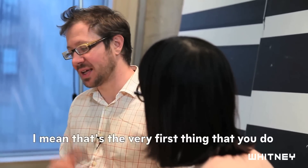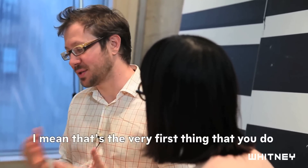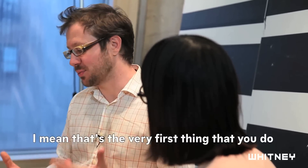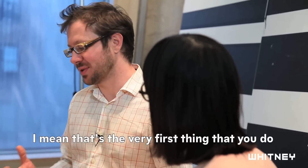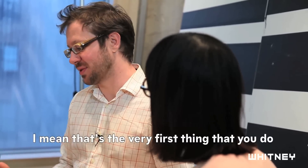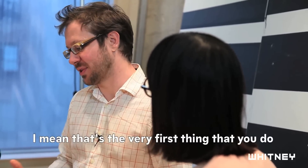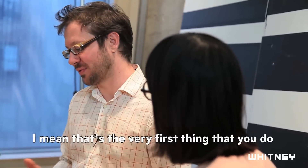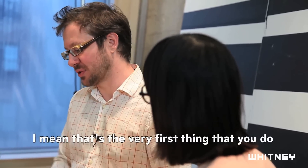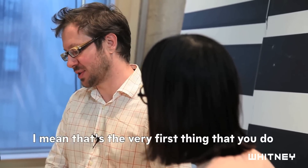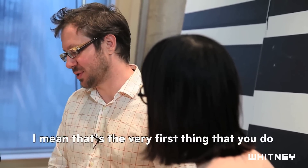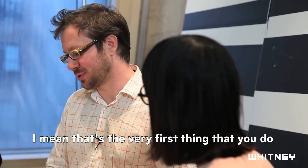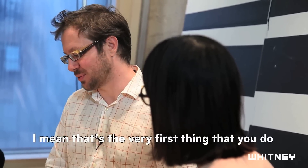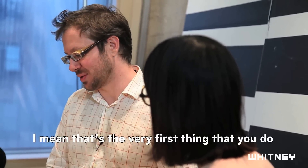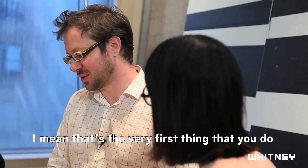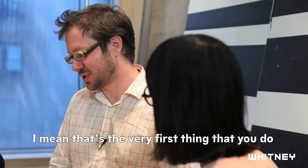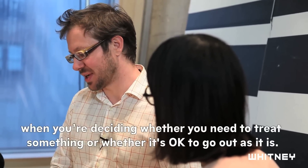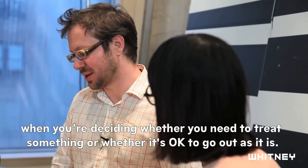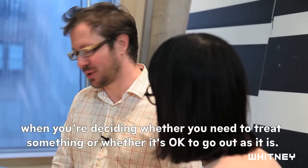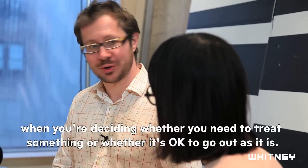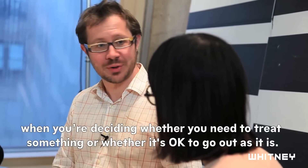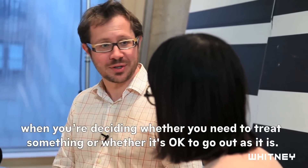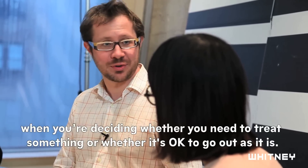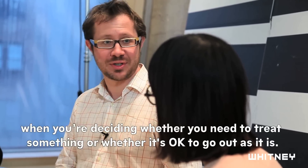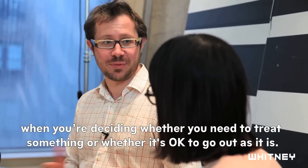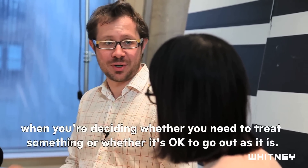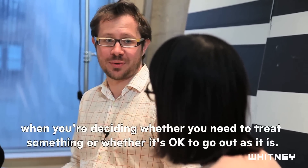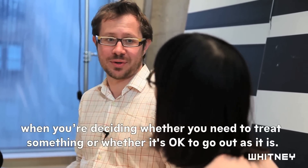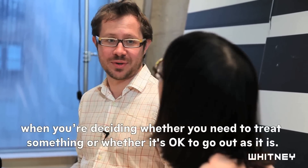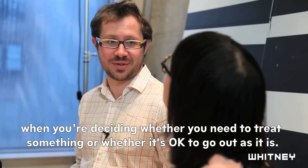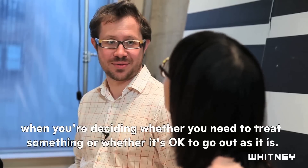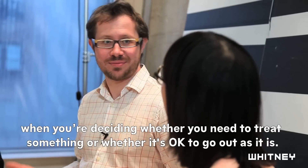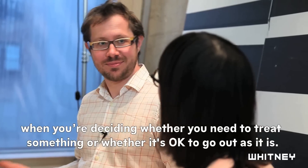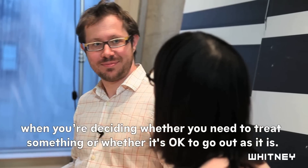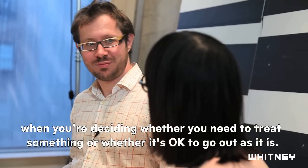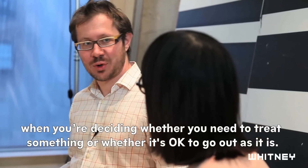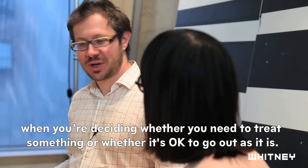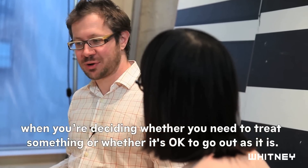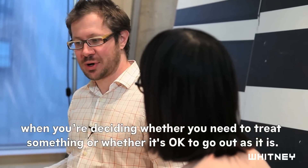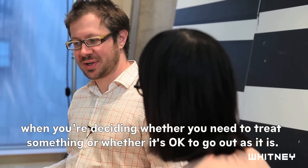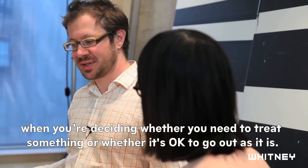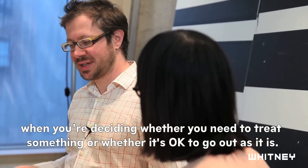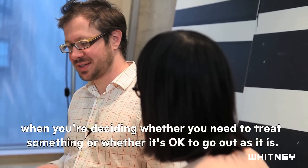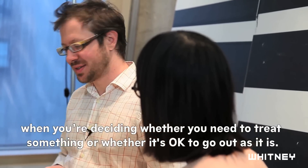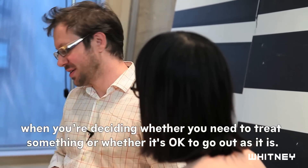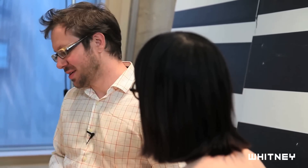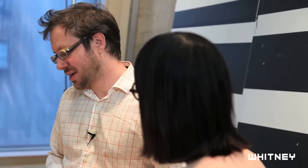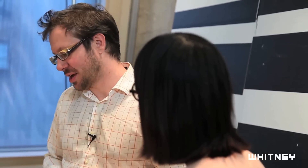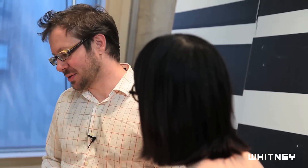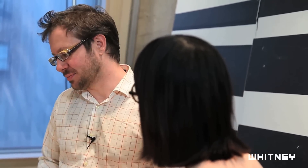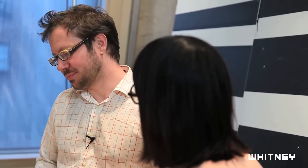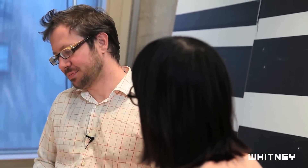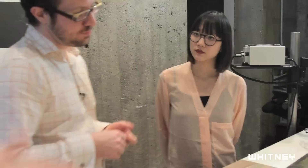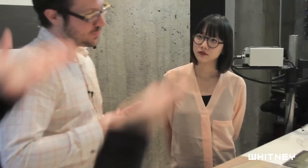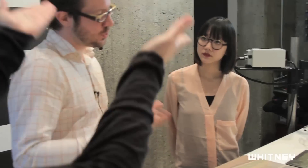I mean, that's the very first thing that you do when you're deciding whether you need to treat something or whether it's okay to go out as it is.